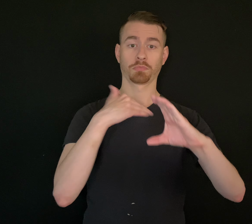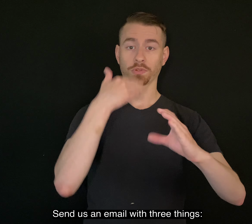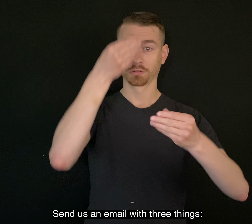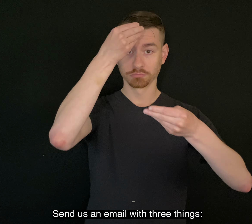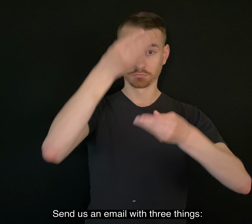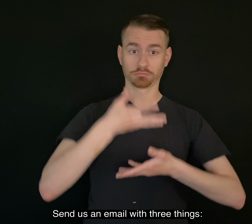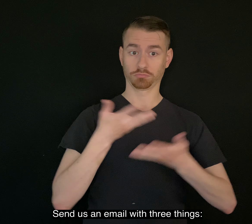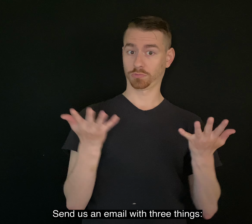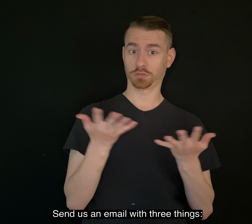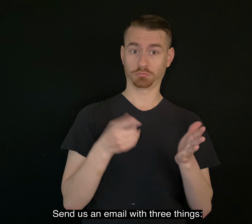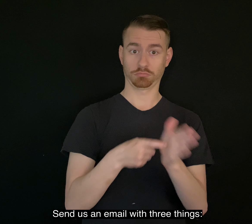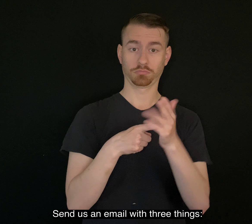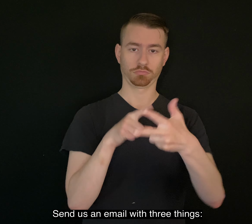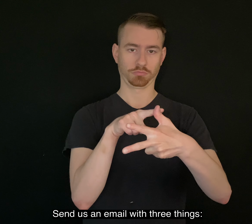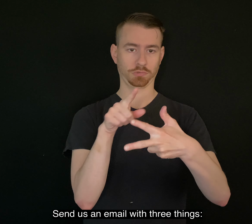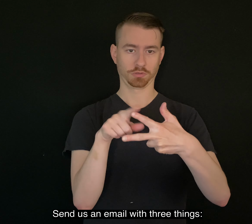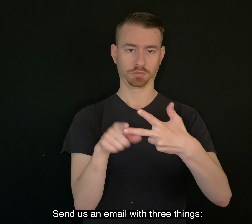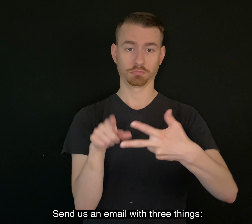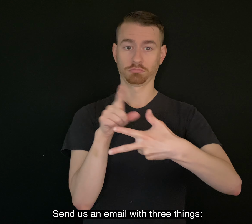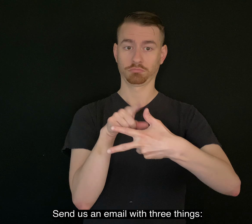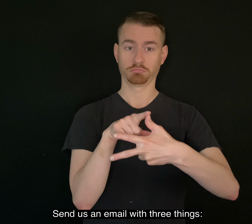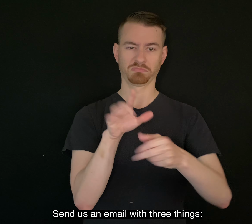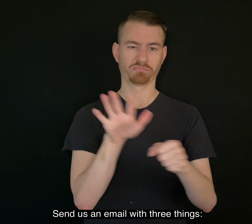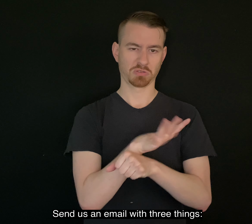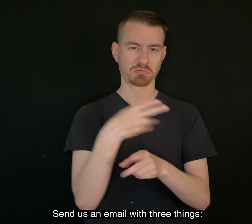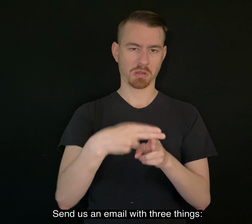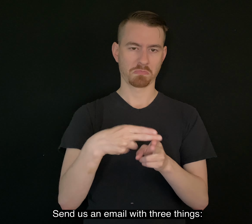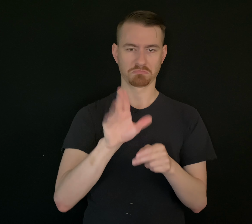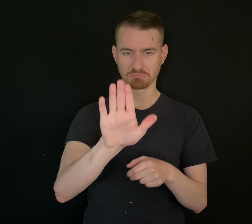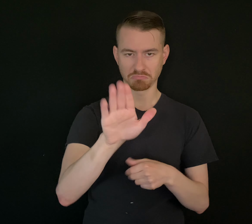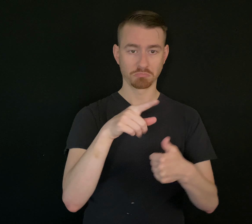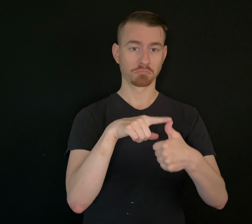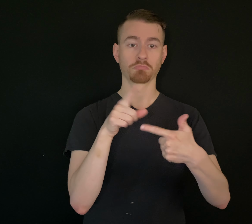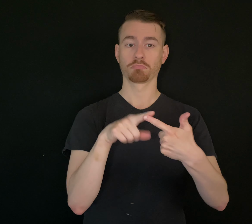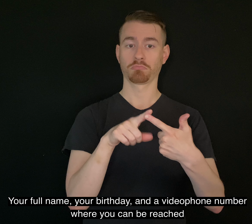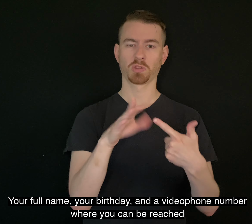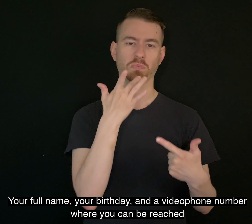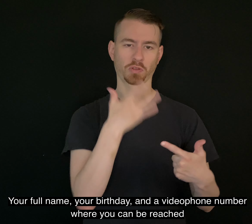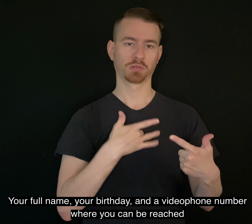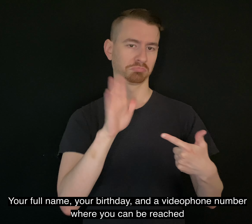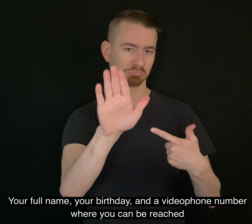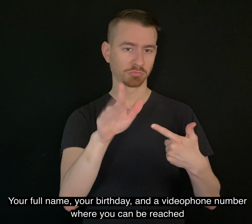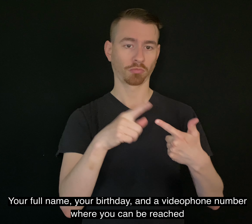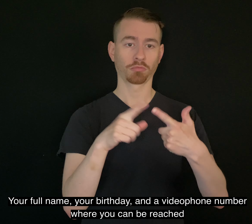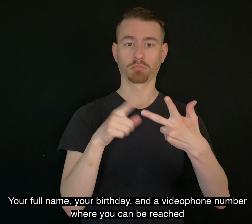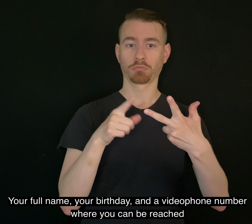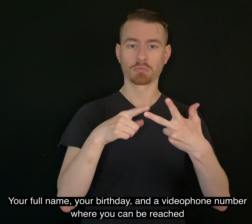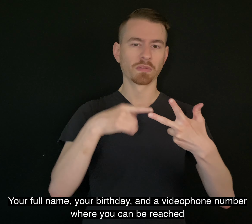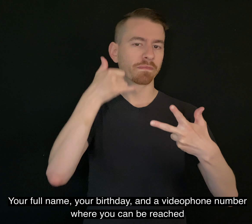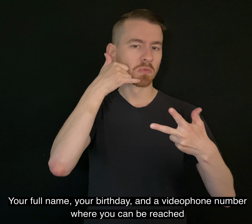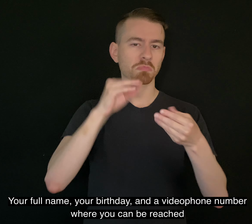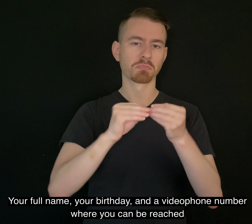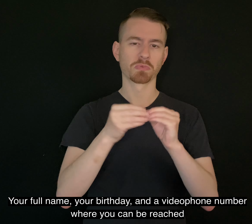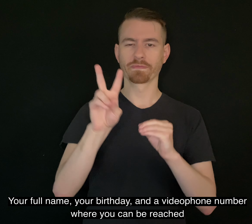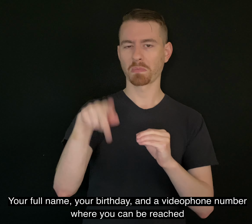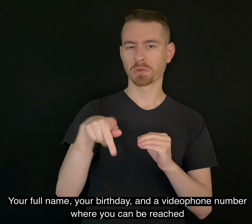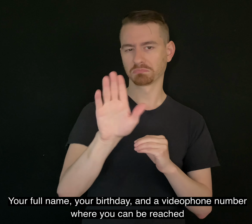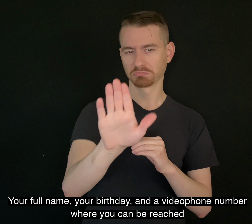Send us an email with three things. Your full name, your birthday, and a phone number or VP